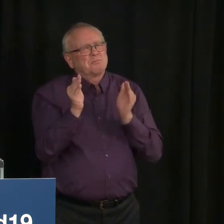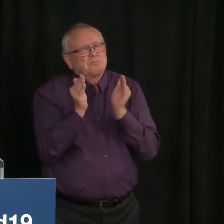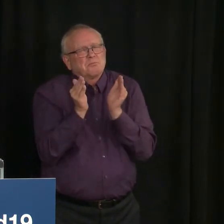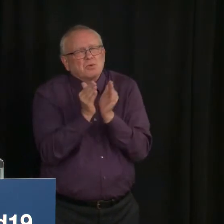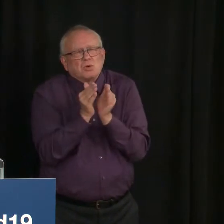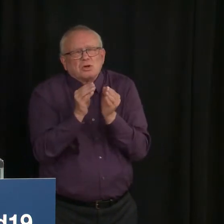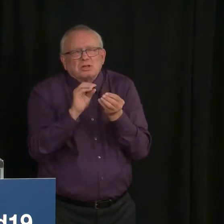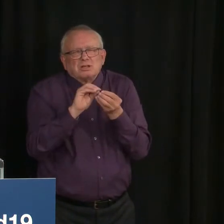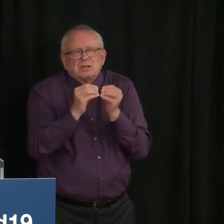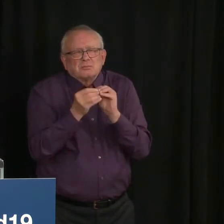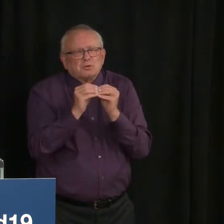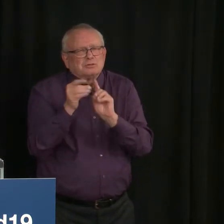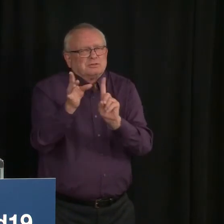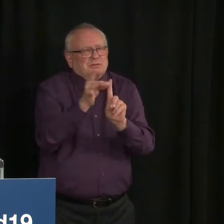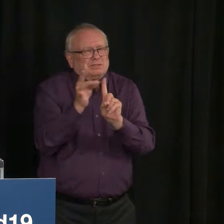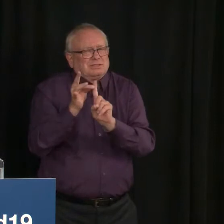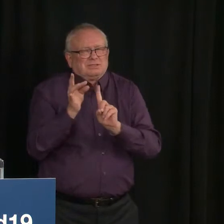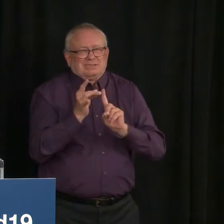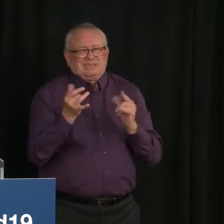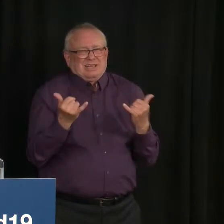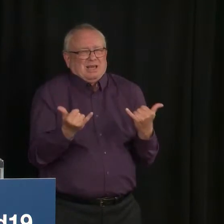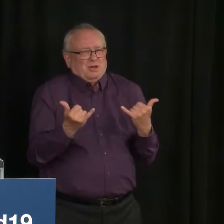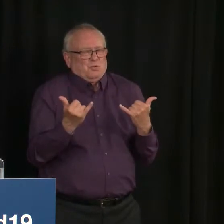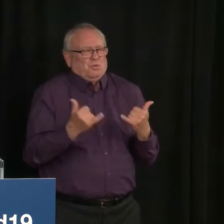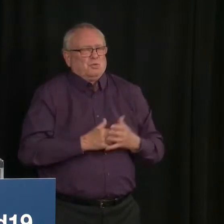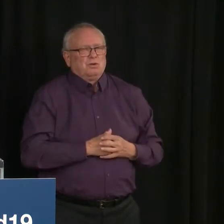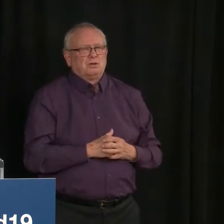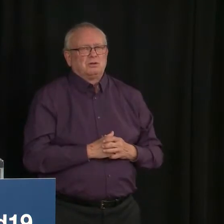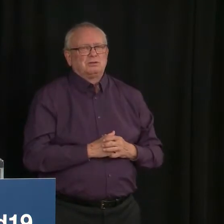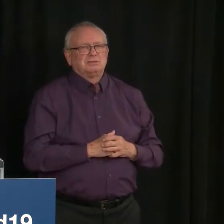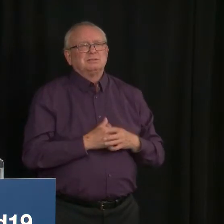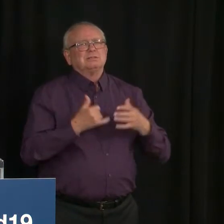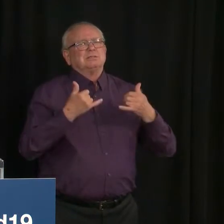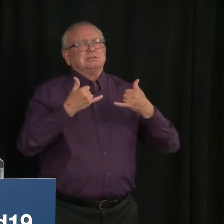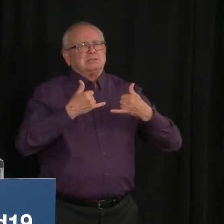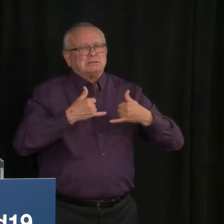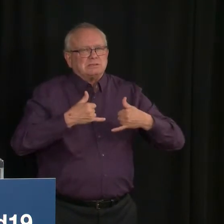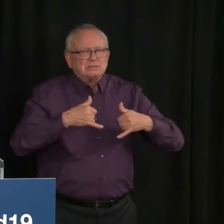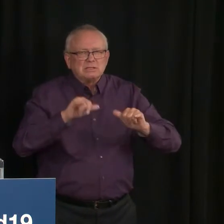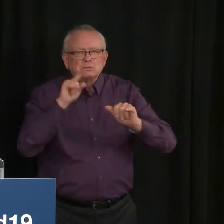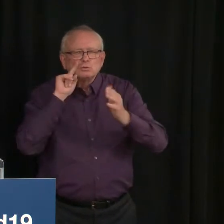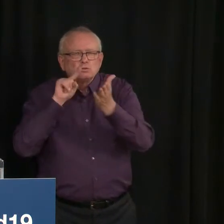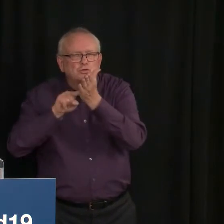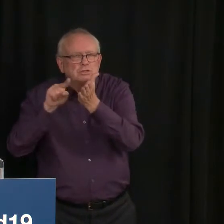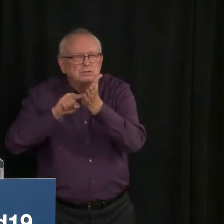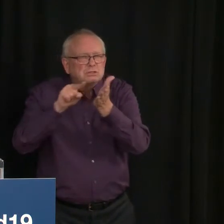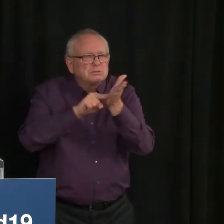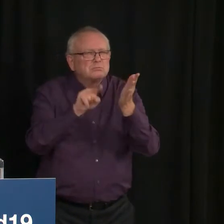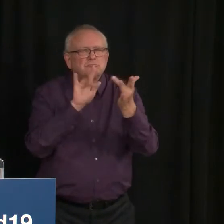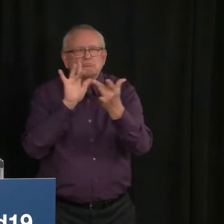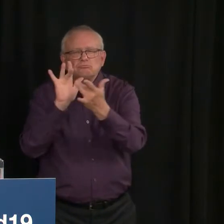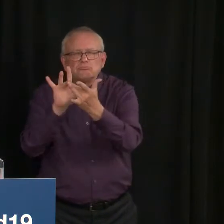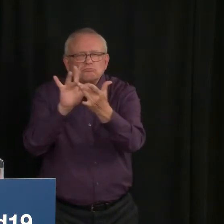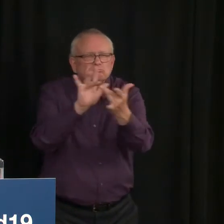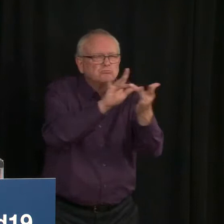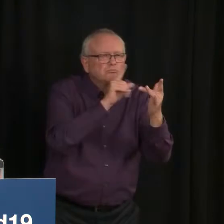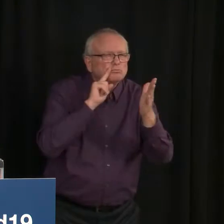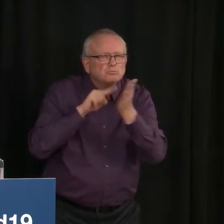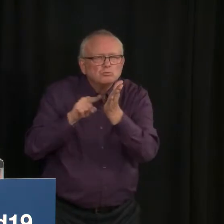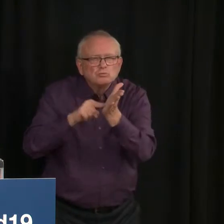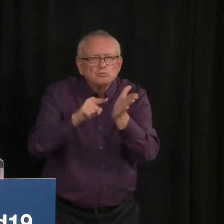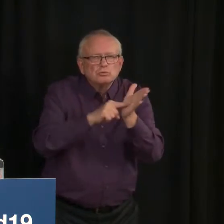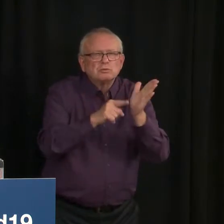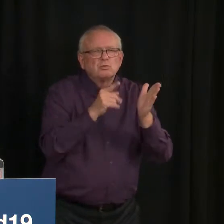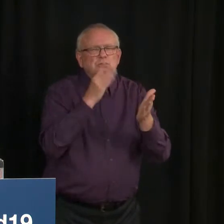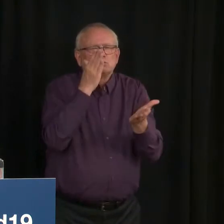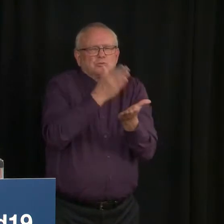are continuing to do aggressive containment through our contact tracing. But again, looking forward and considering what would happen post-stage